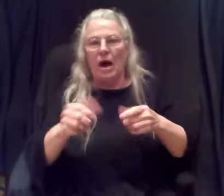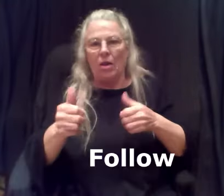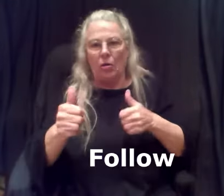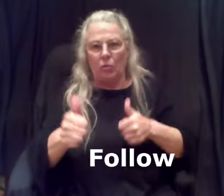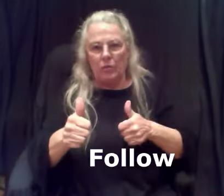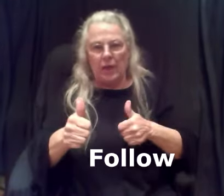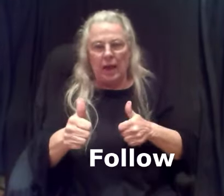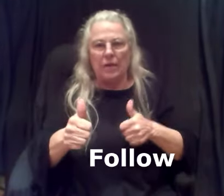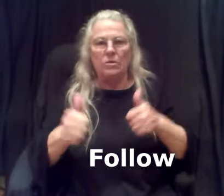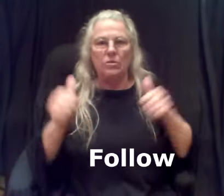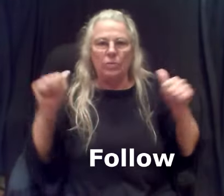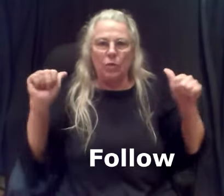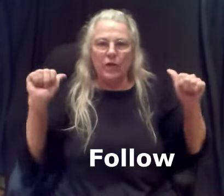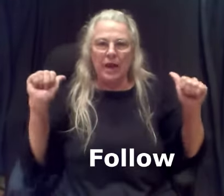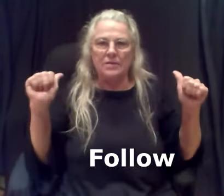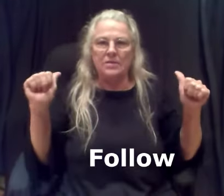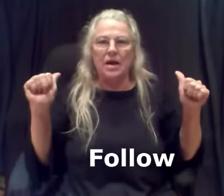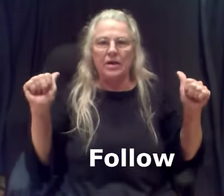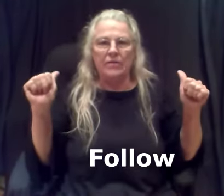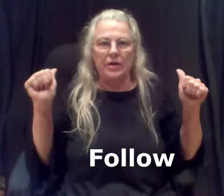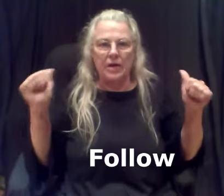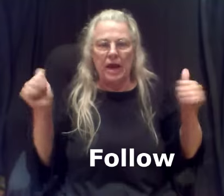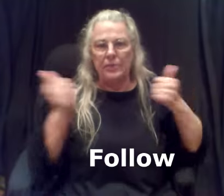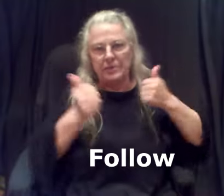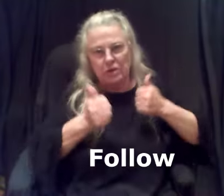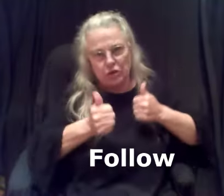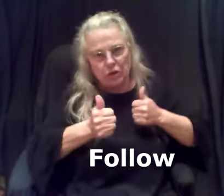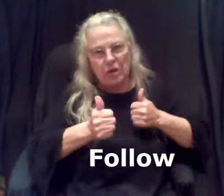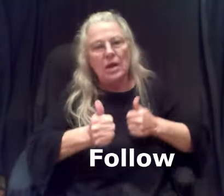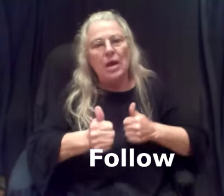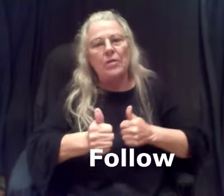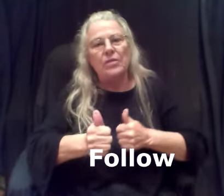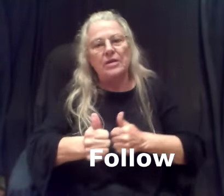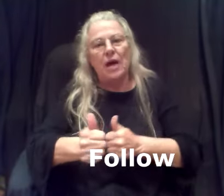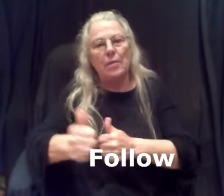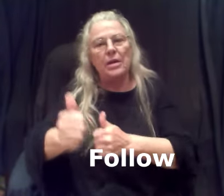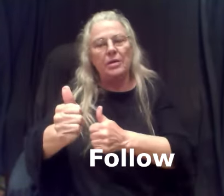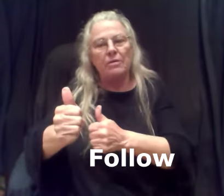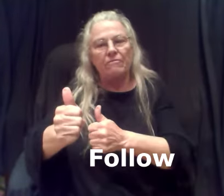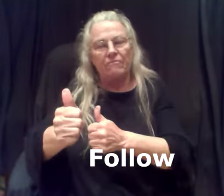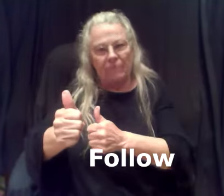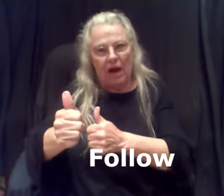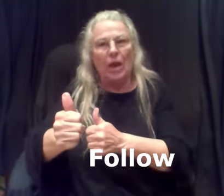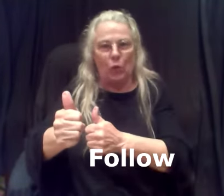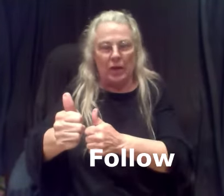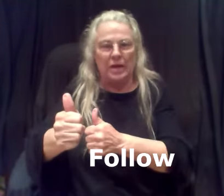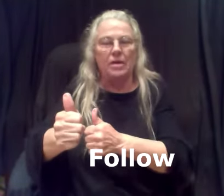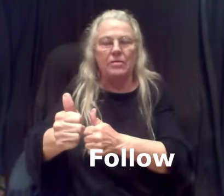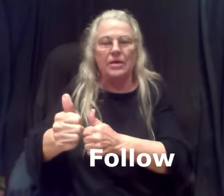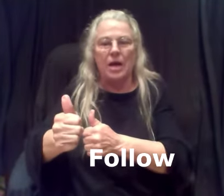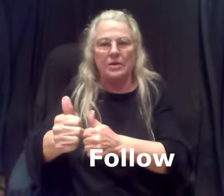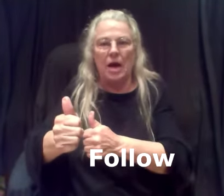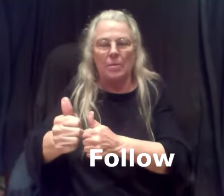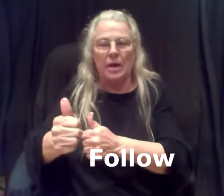Follow. And both hands kind of in an A position, the dominant following the non-dominant. Now